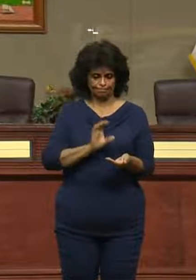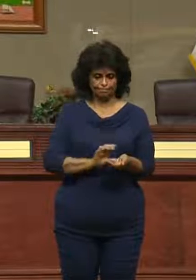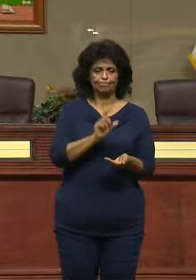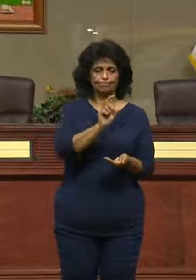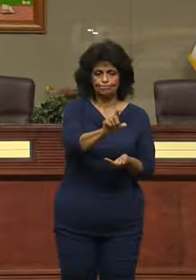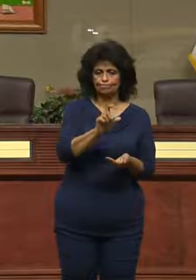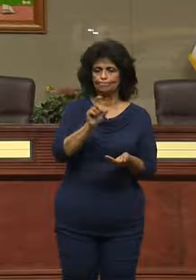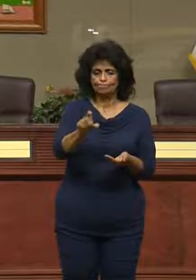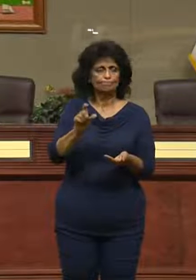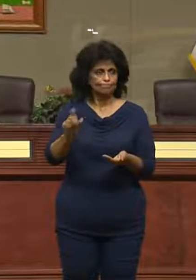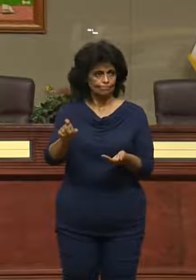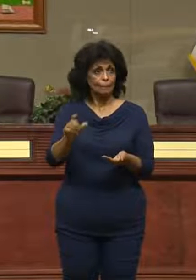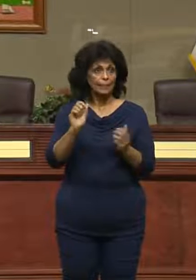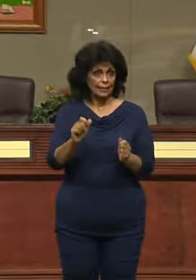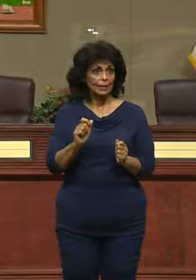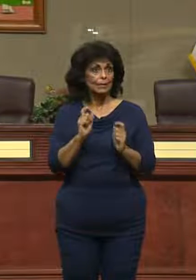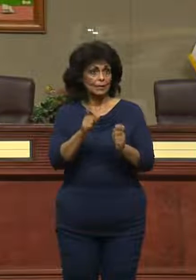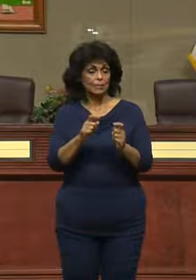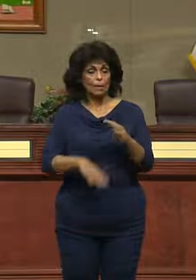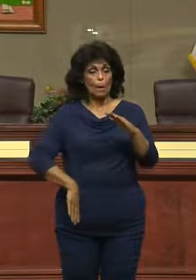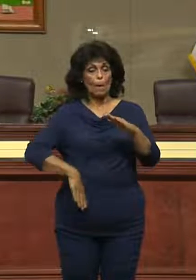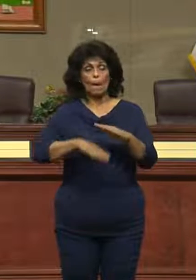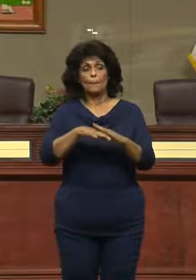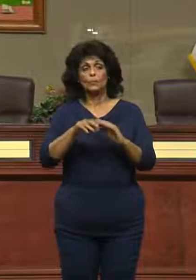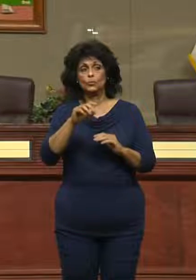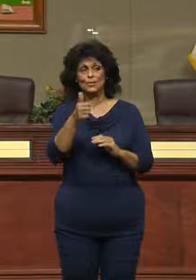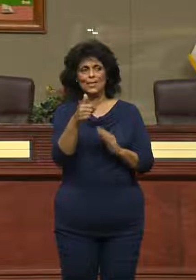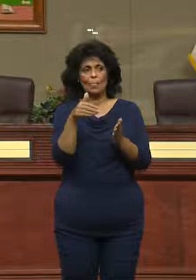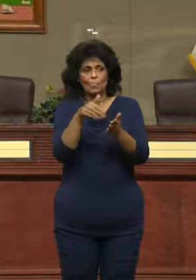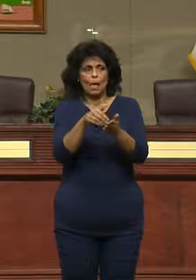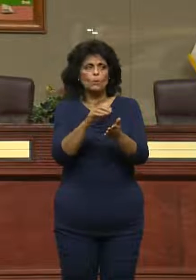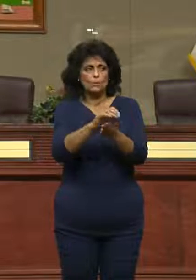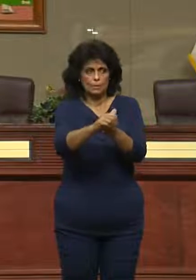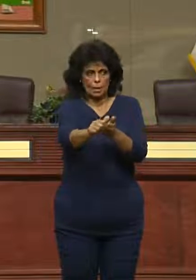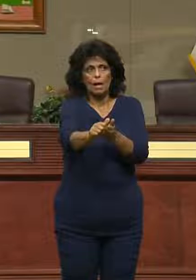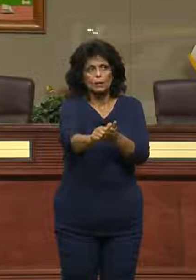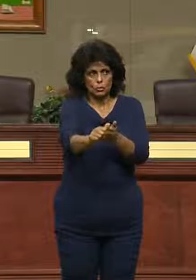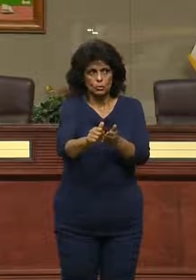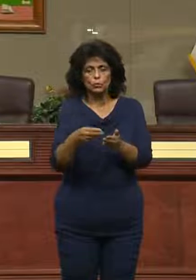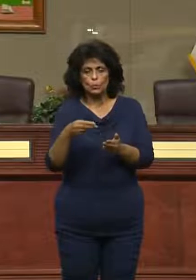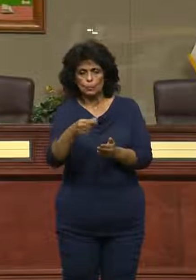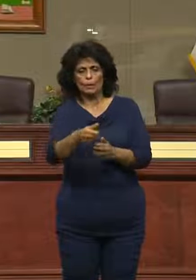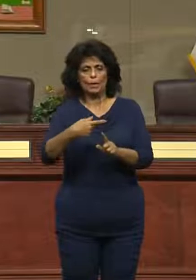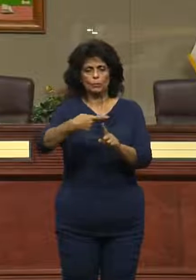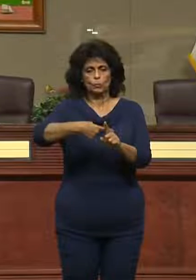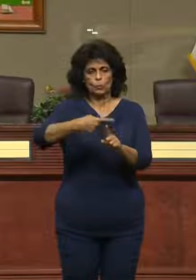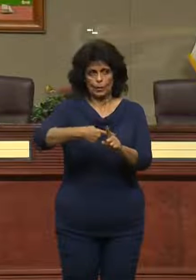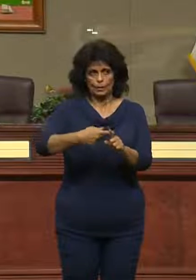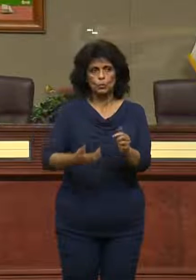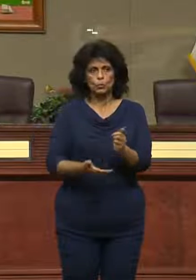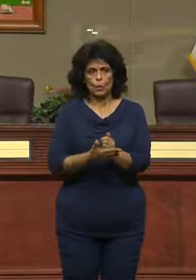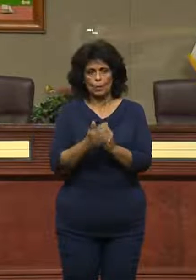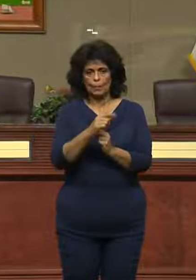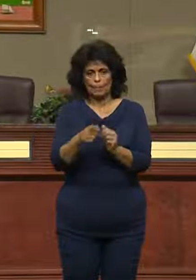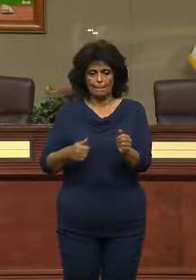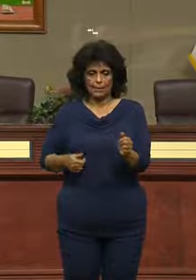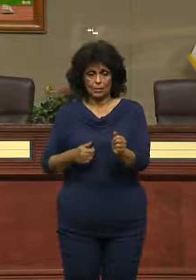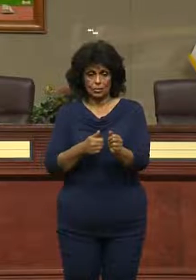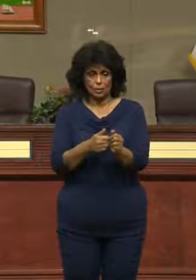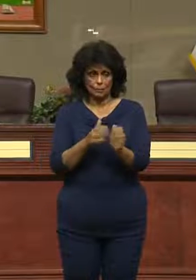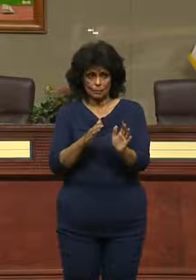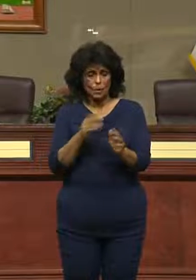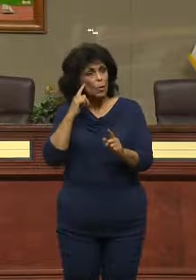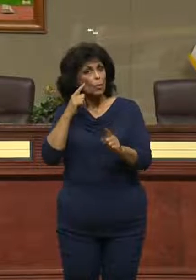up to $10,000 in payments to assist to bring them up. The goal is to keep them in